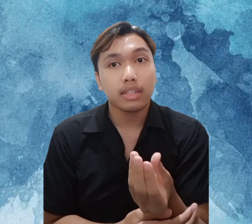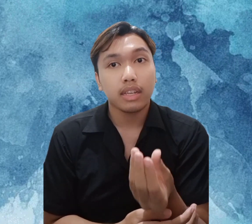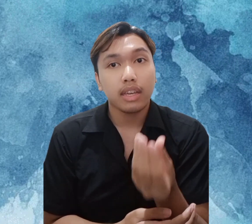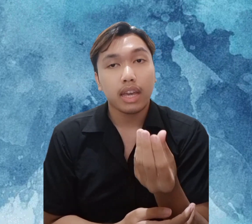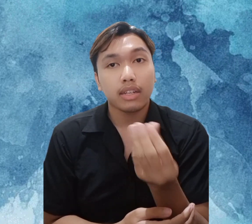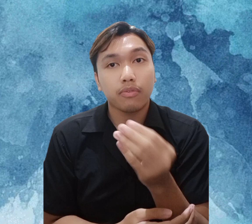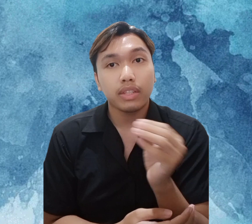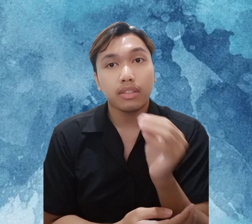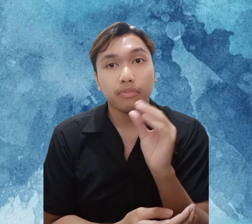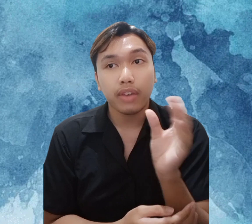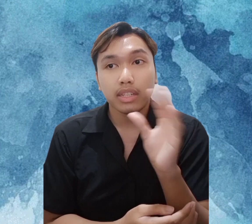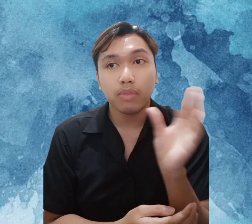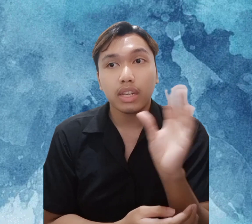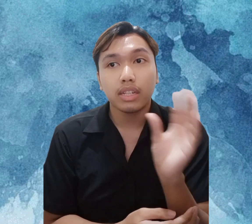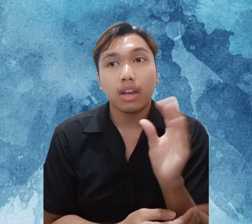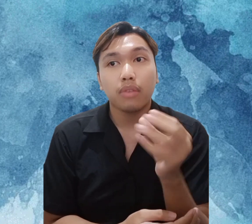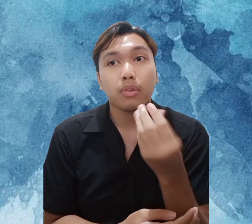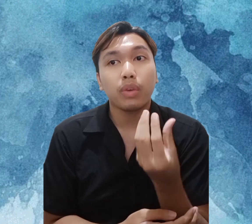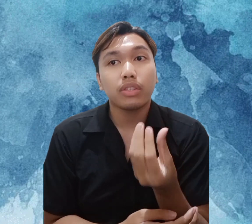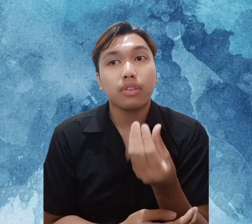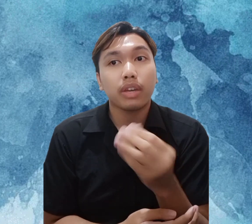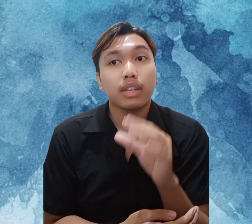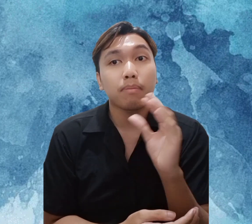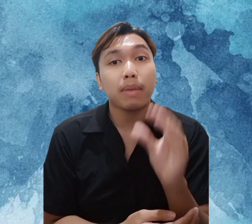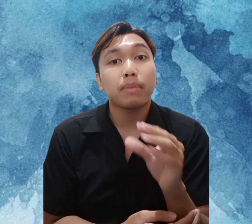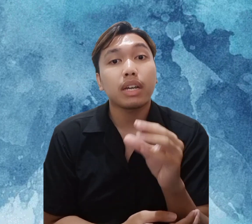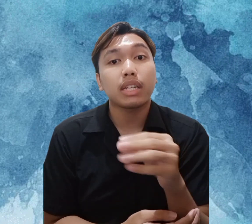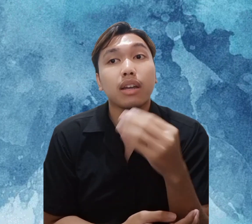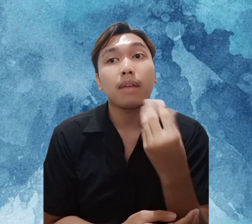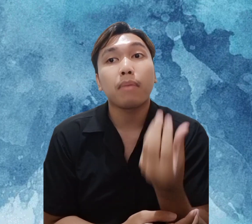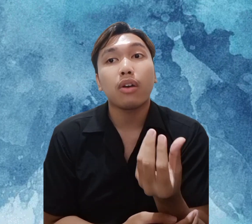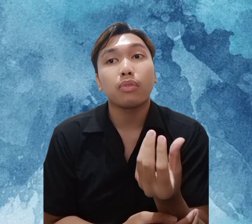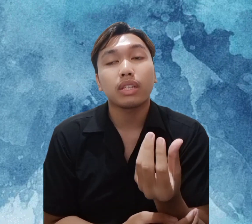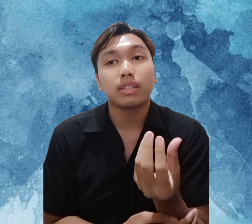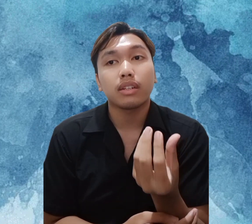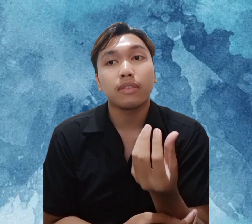part and the best flexibility of the veteran in the member is